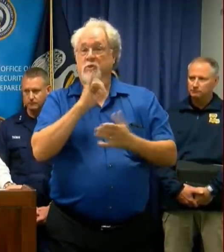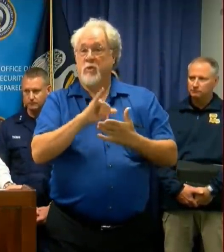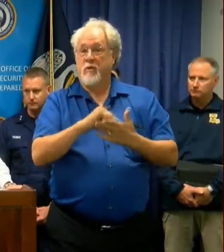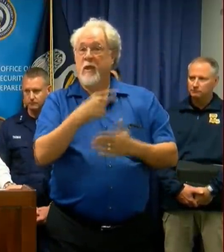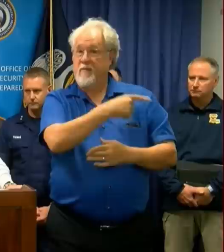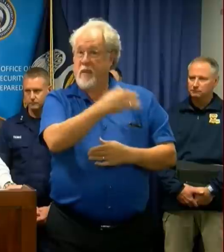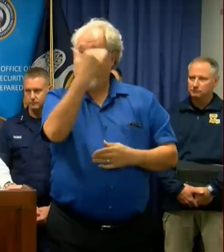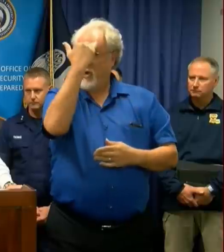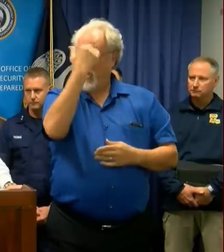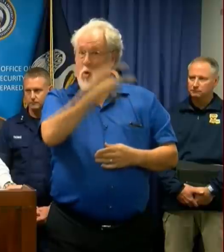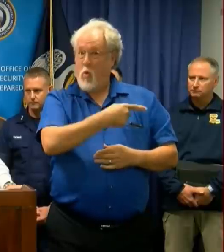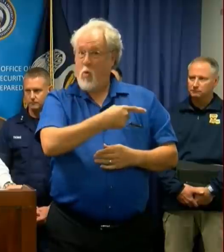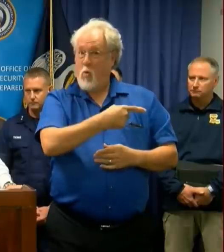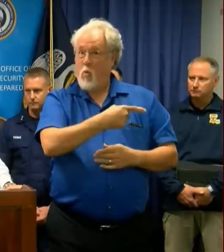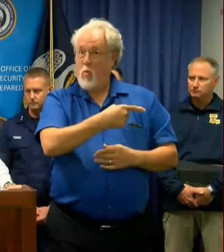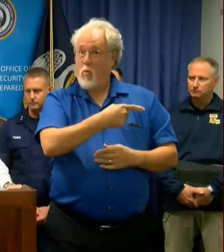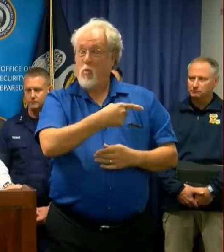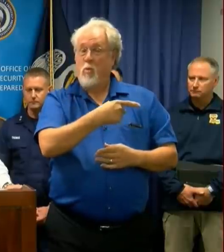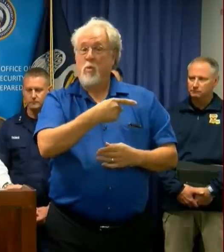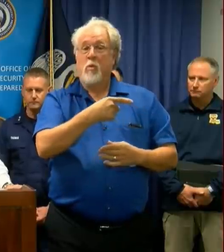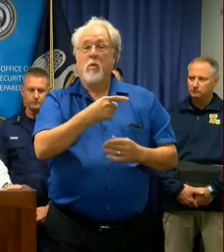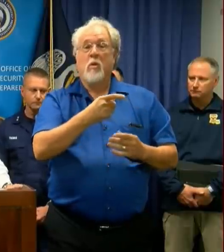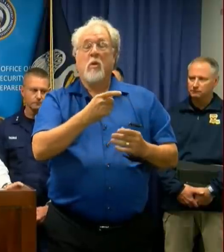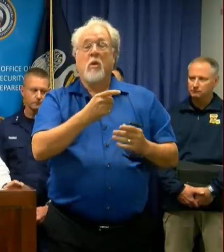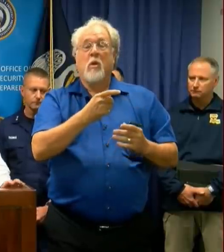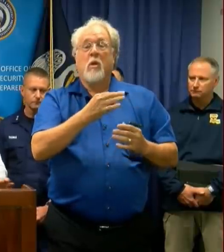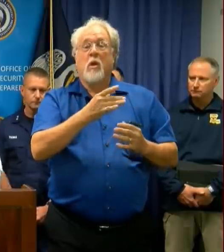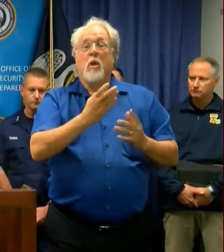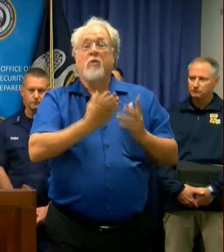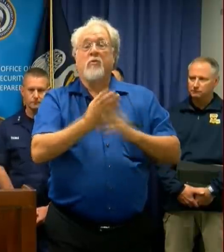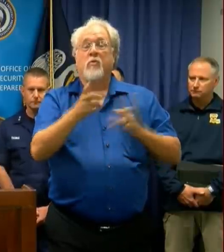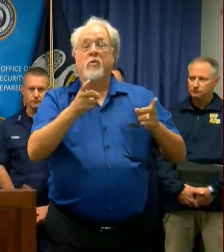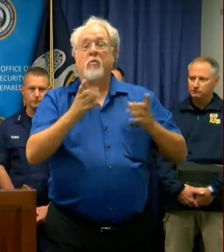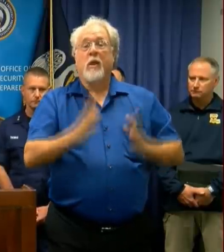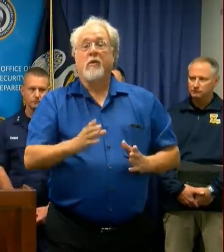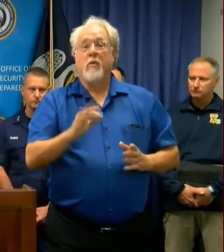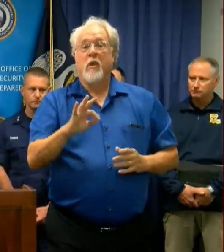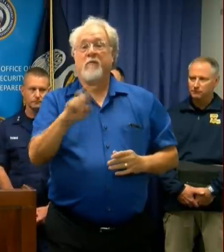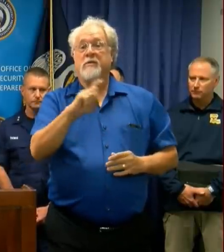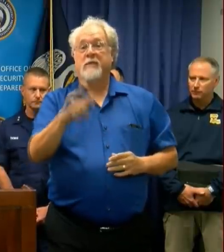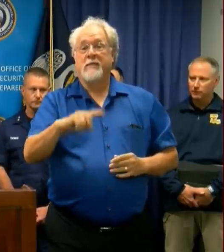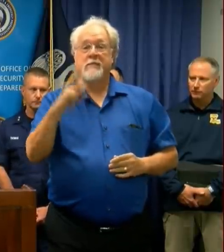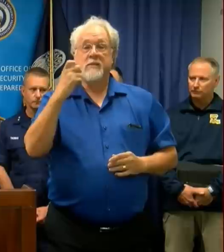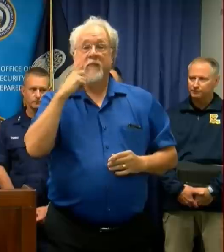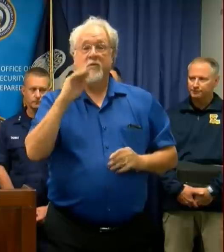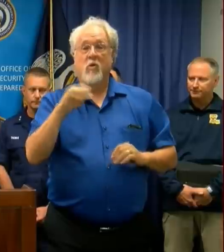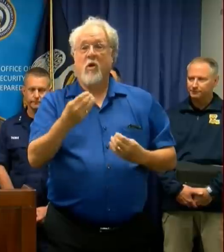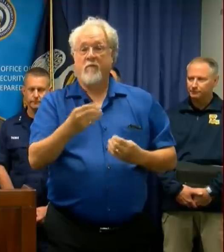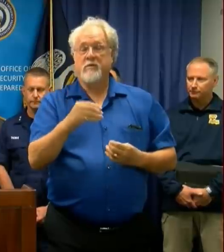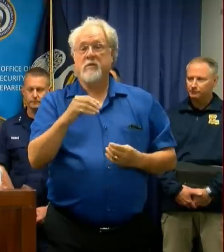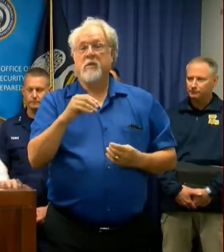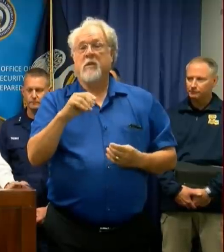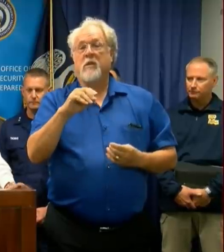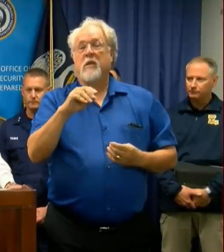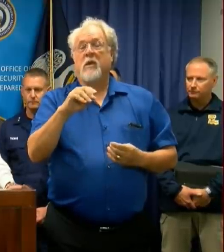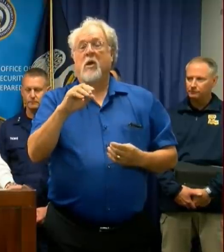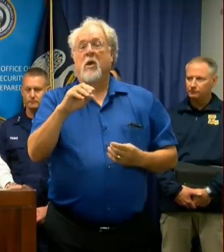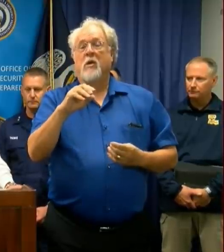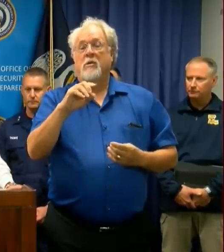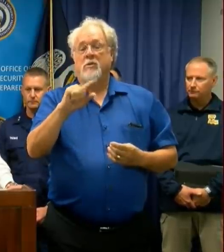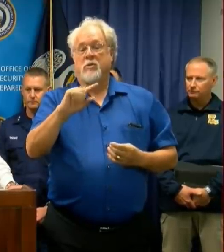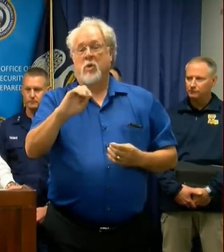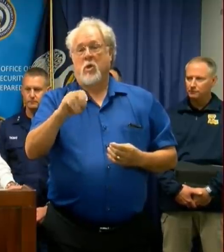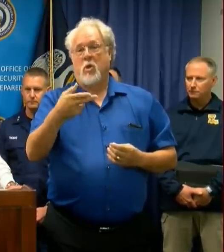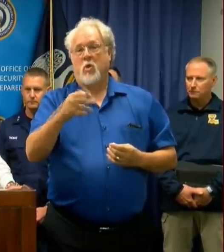sure that they know through the director of the Texas Governor's Office of Homeland Security and Emergency